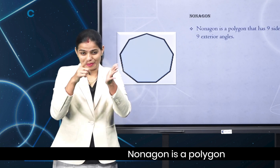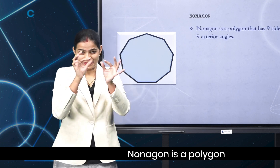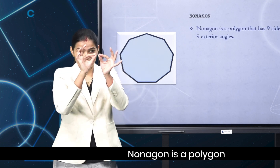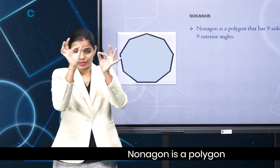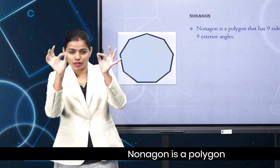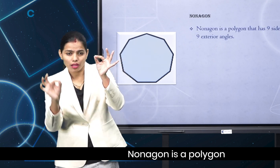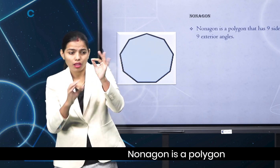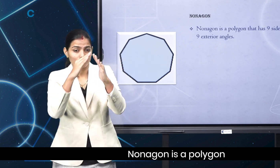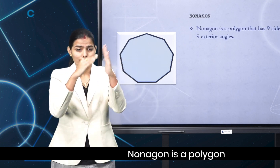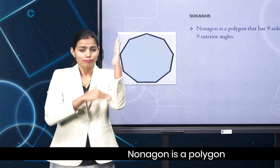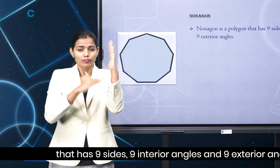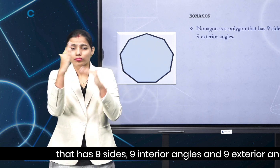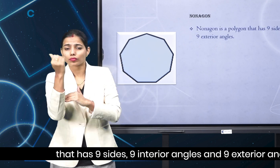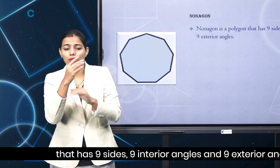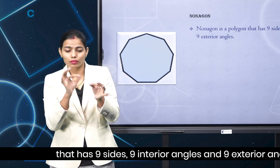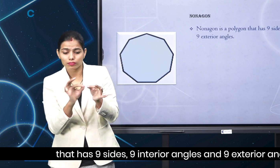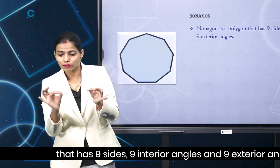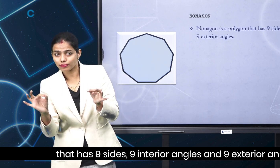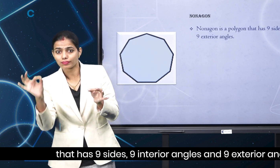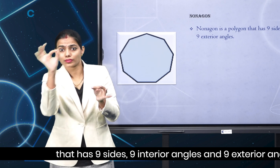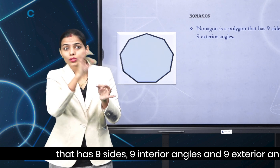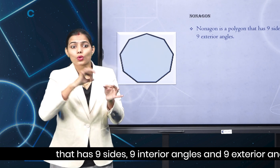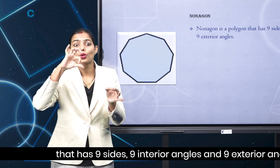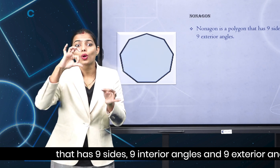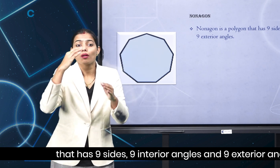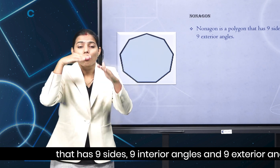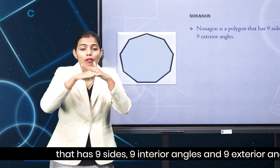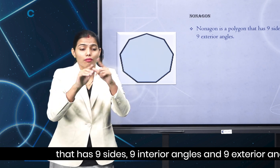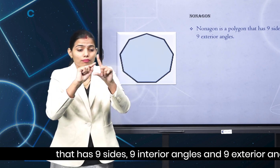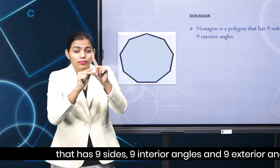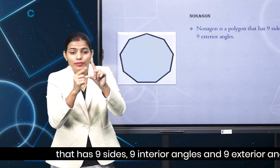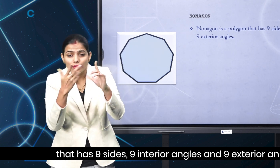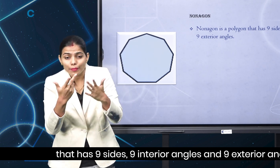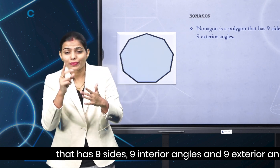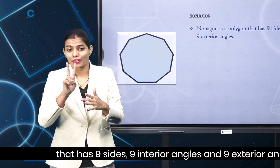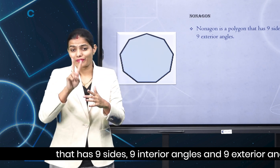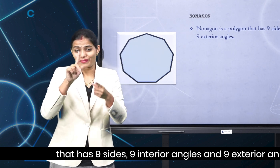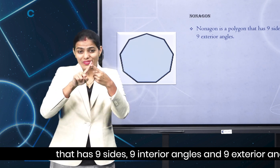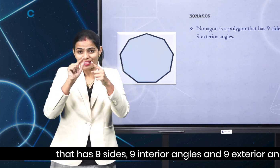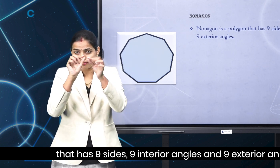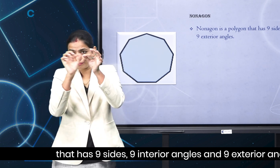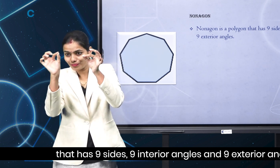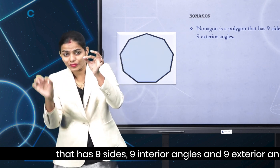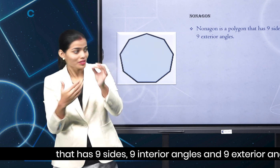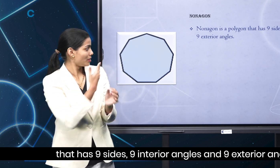Nonagon is a polygon that has 9 sides, 9 interior angles and 9 exterior